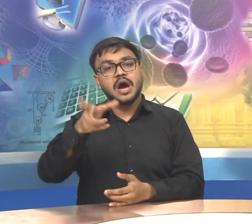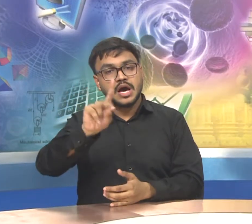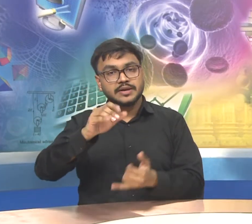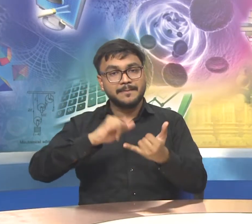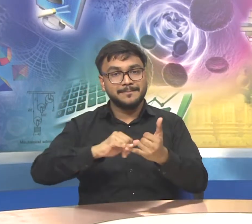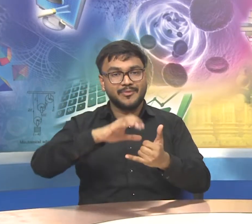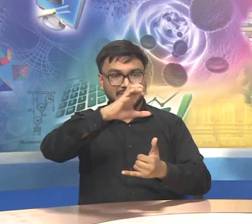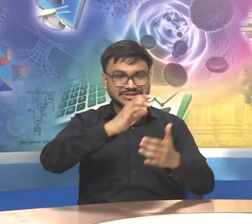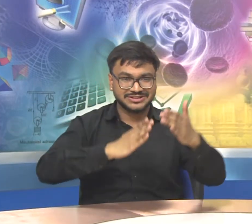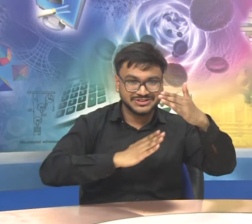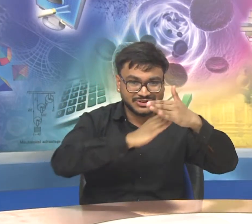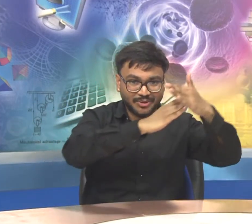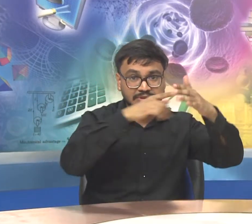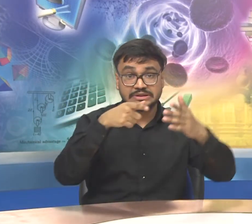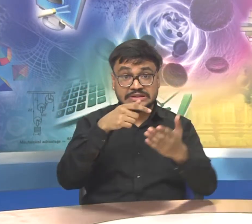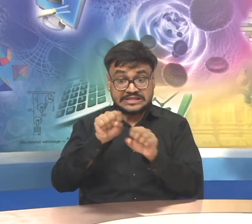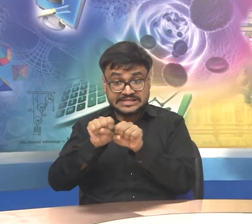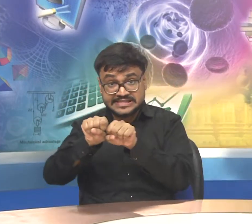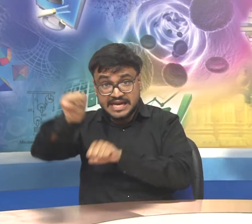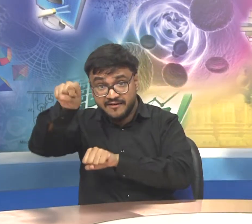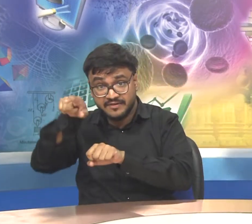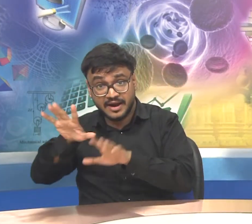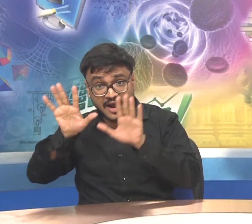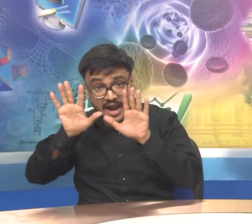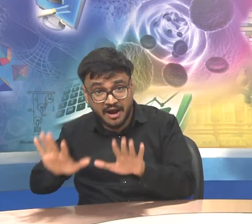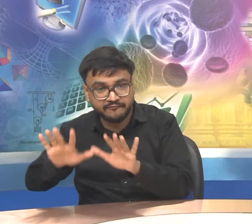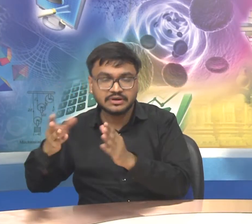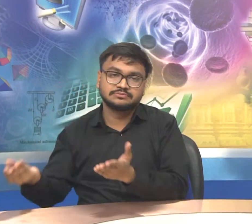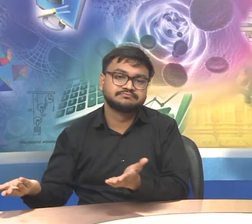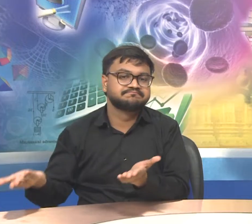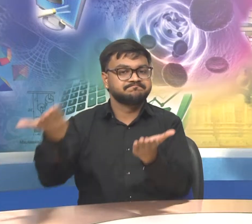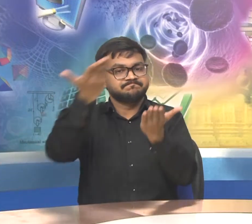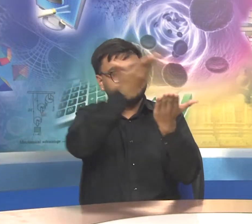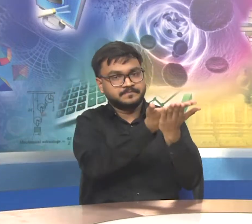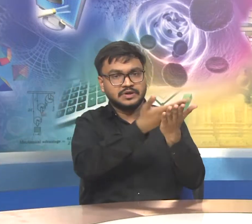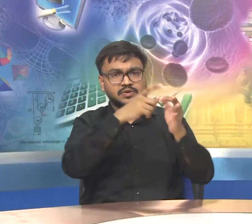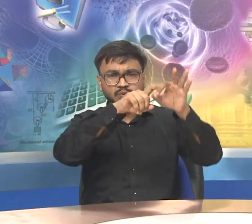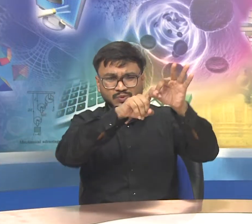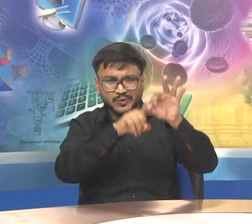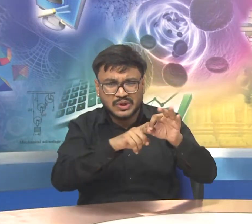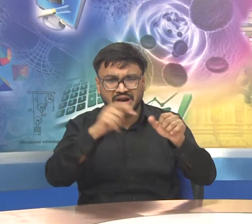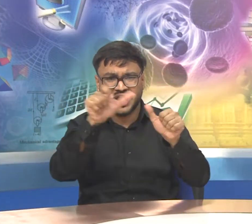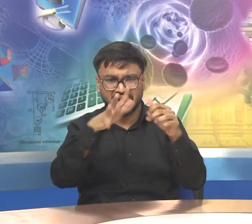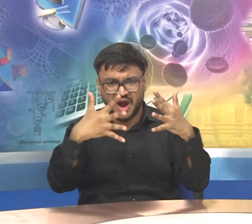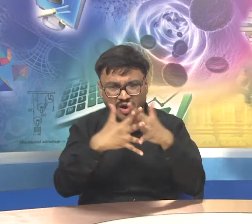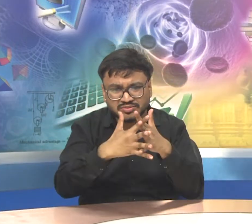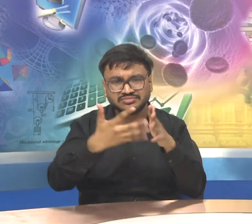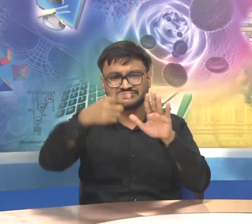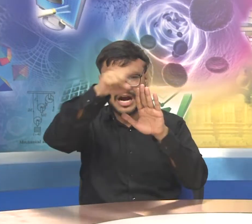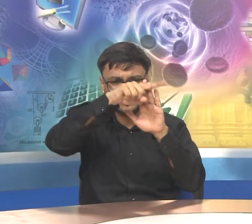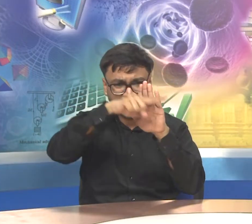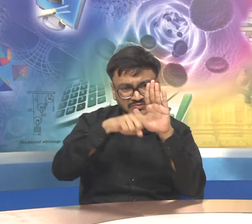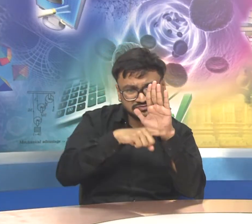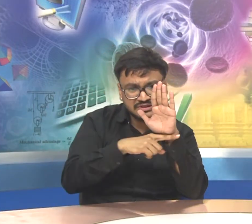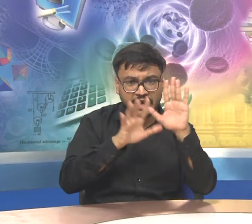court certifies that the matter in dispute involves a substantial question of law.